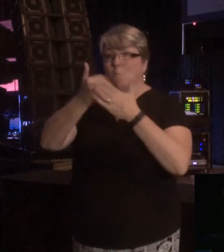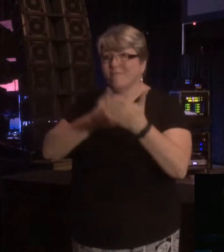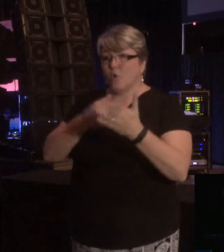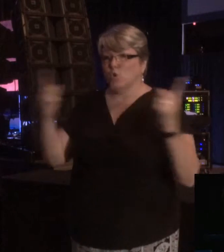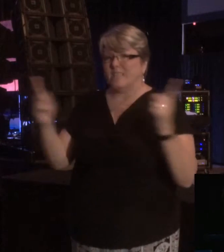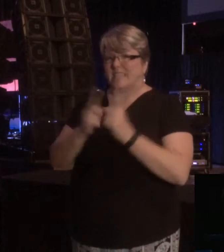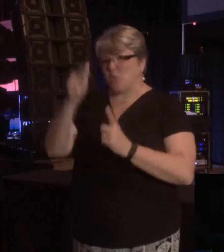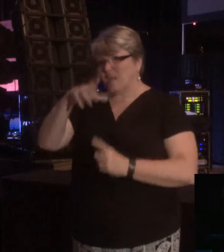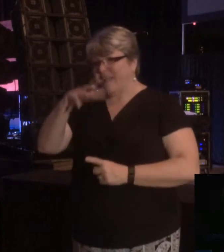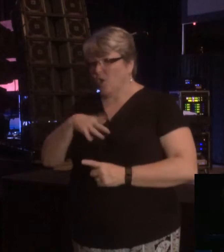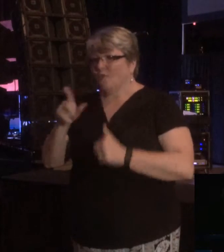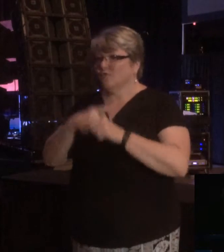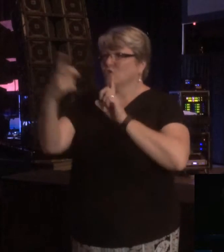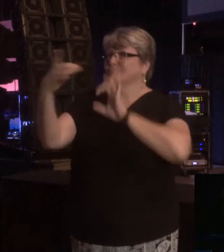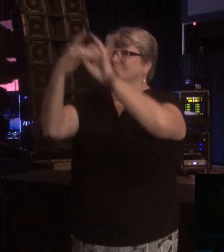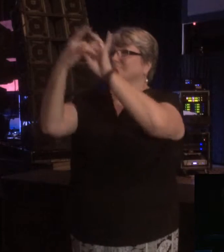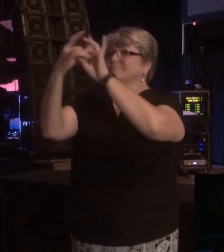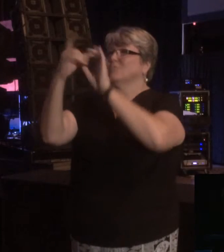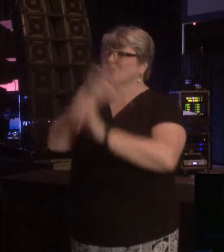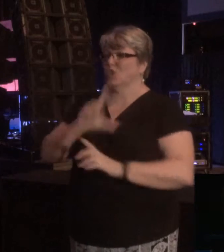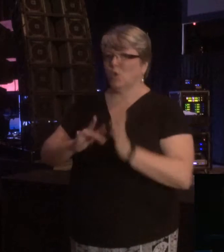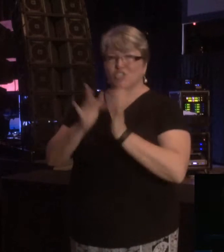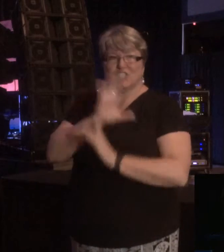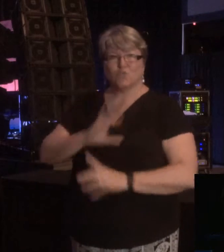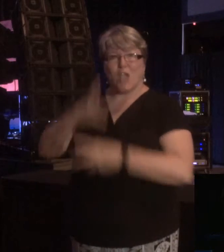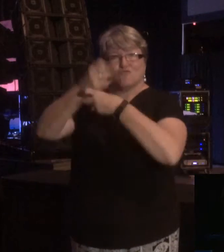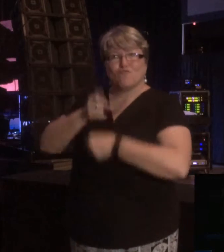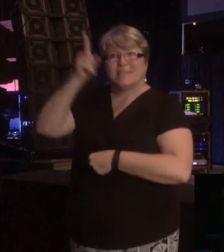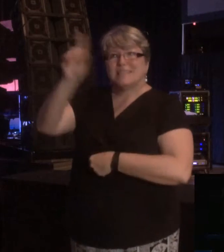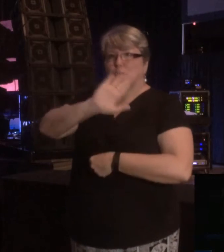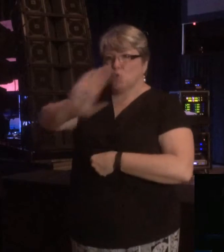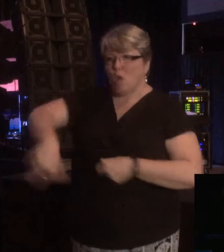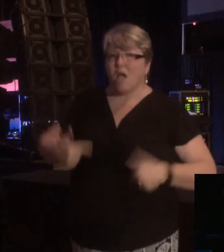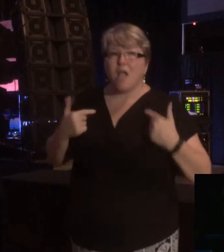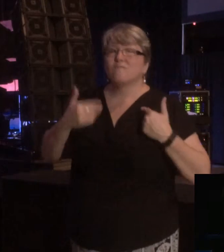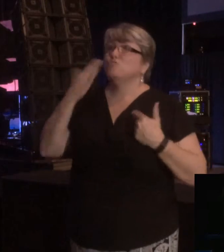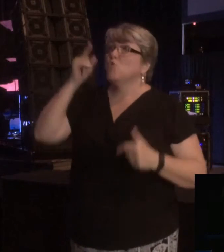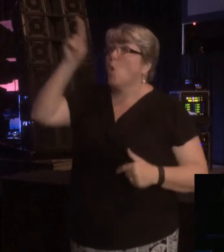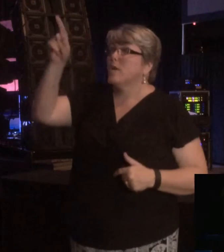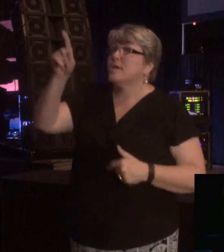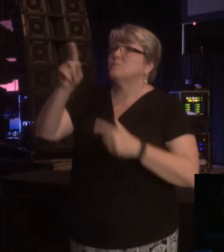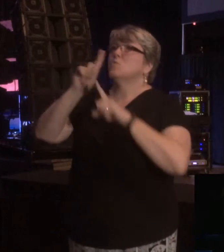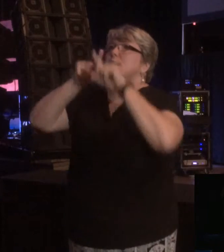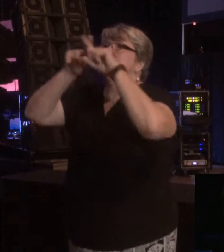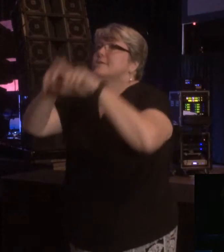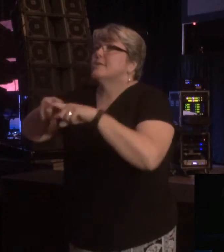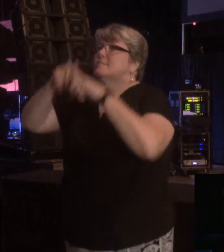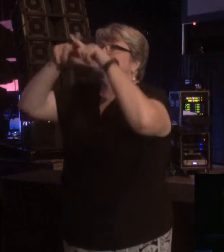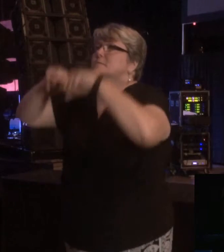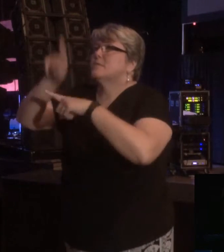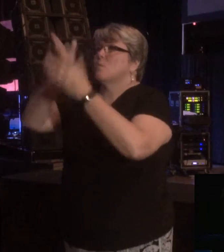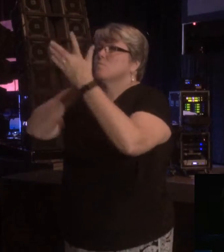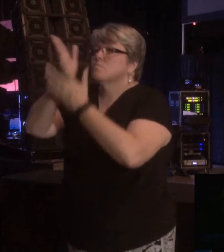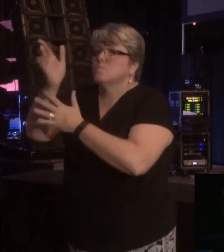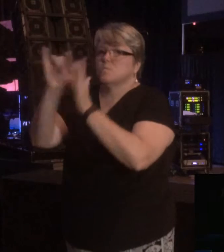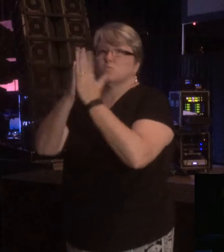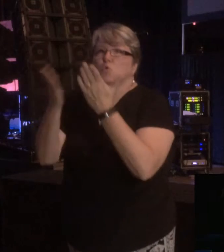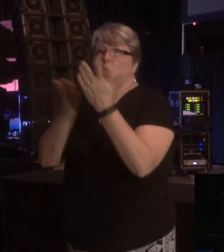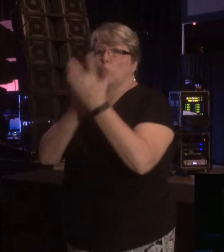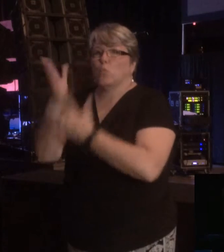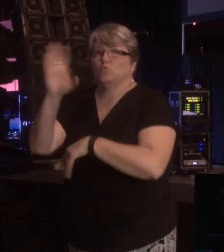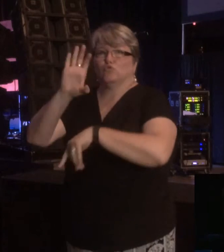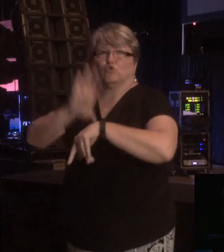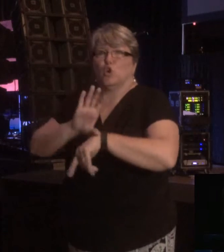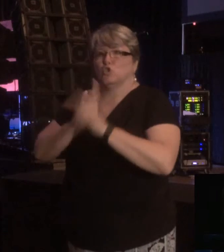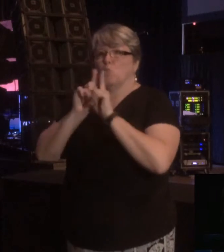wins, but you're not going to get them alone. So I want to answer that question about wise counsel. Because some of you have said, okay, you keep saying get wise counsel around